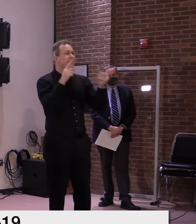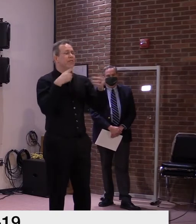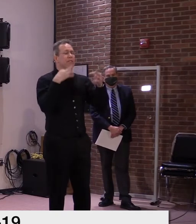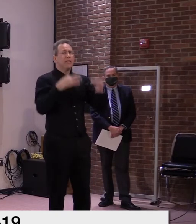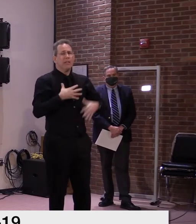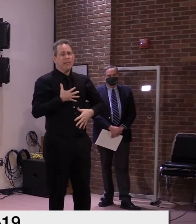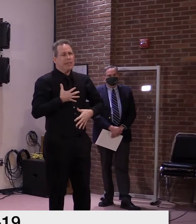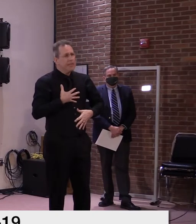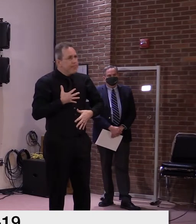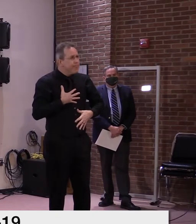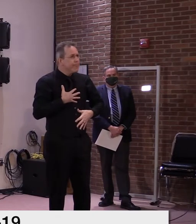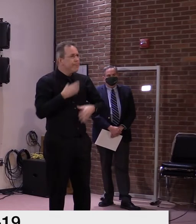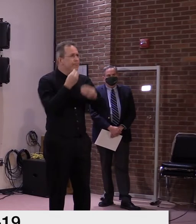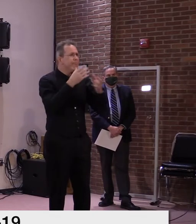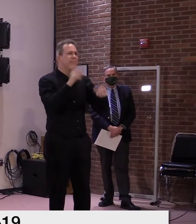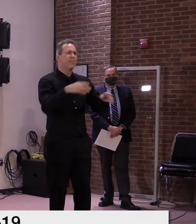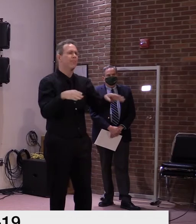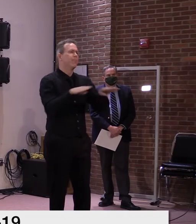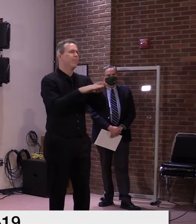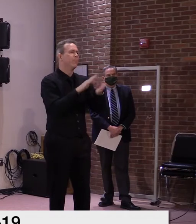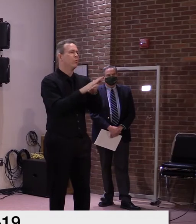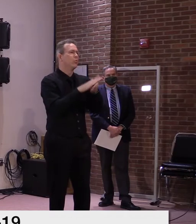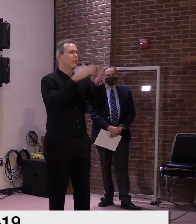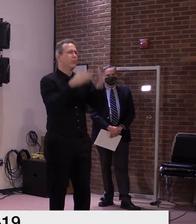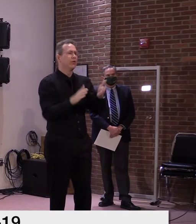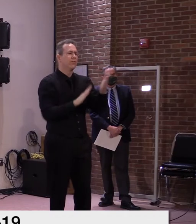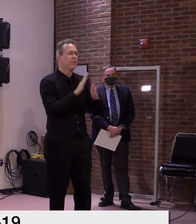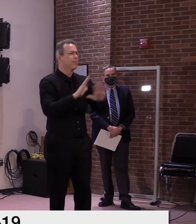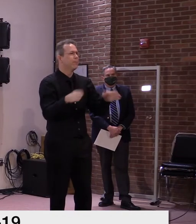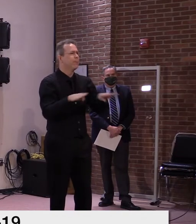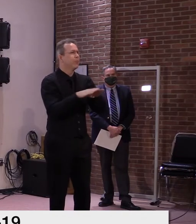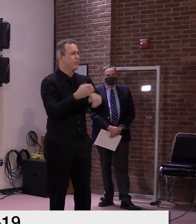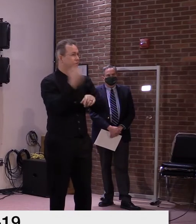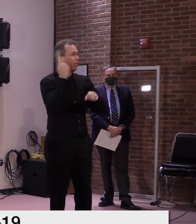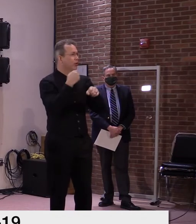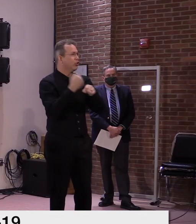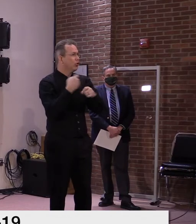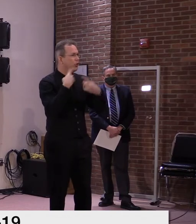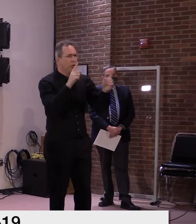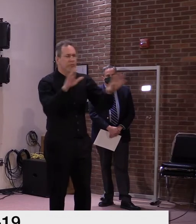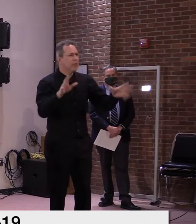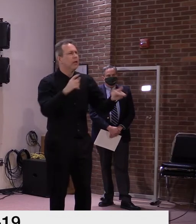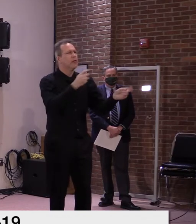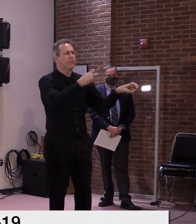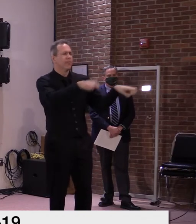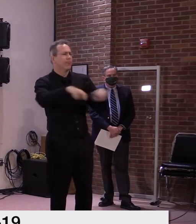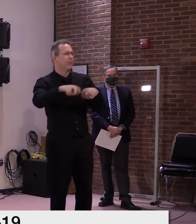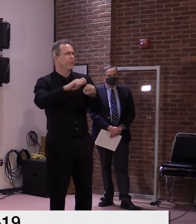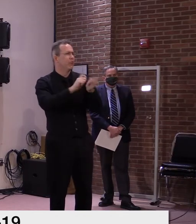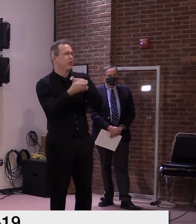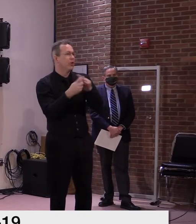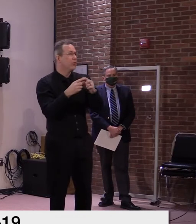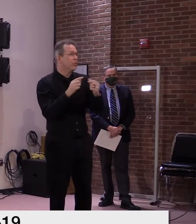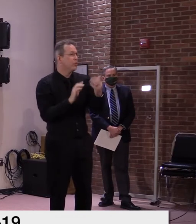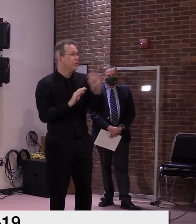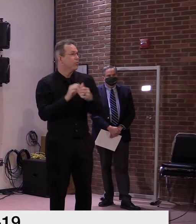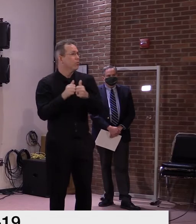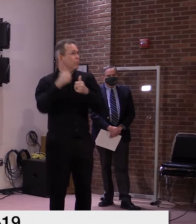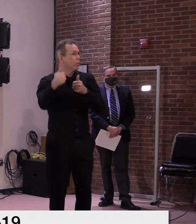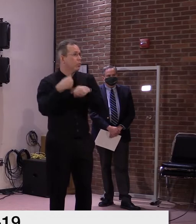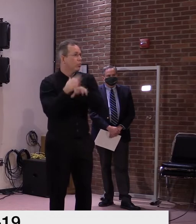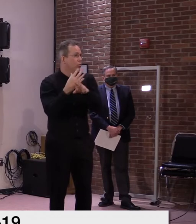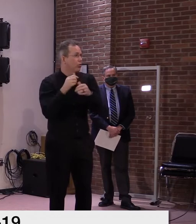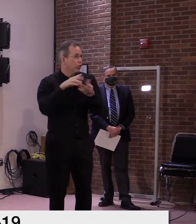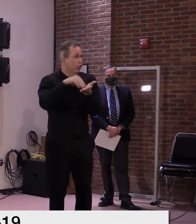schools. We all worked quickly to set up remote systems and mitigate the impacts to our kids. Over the